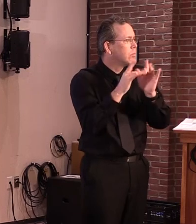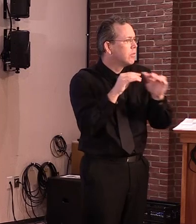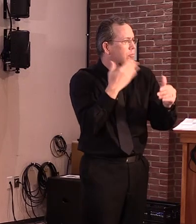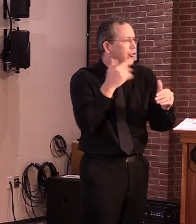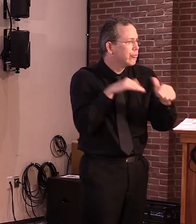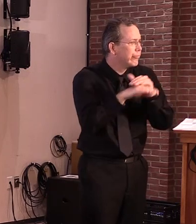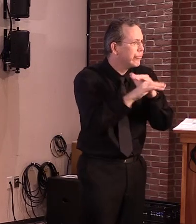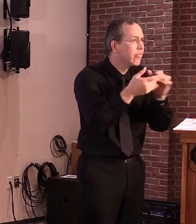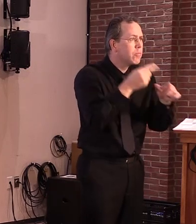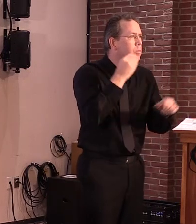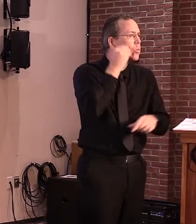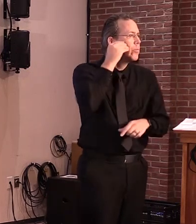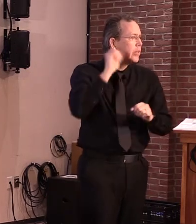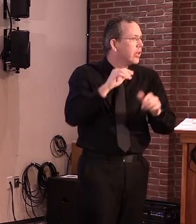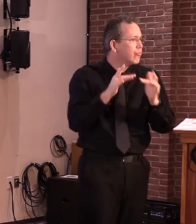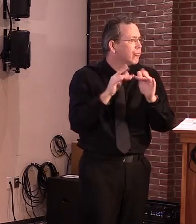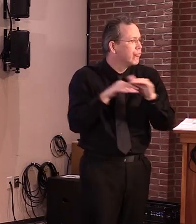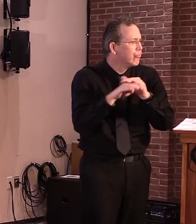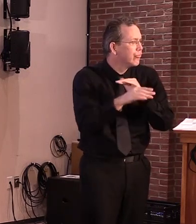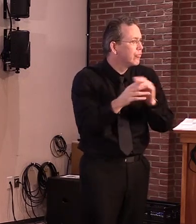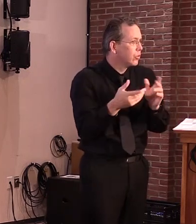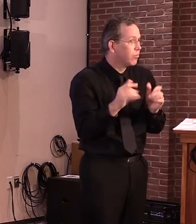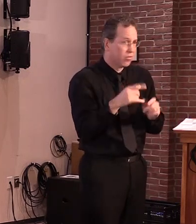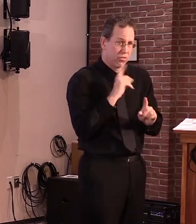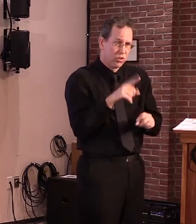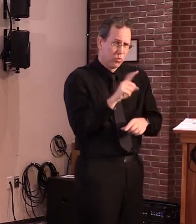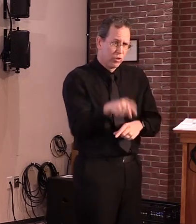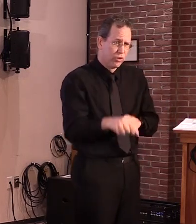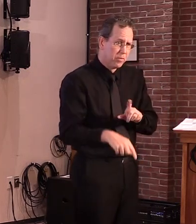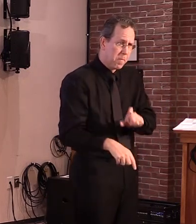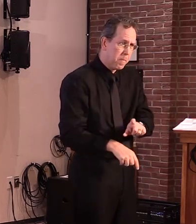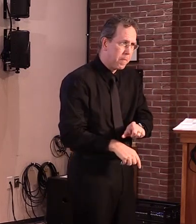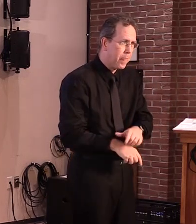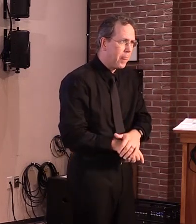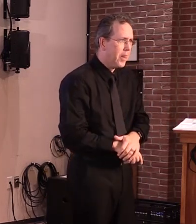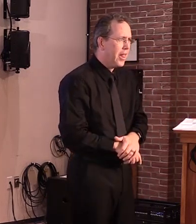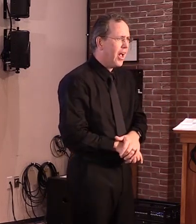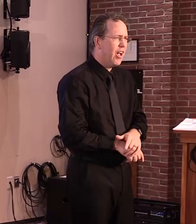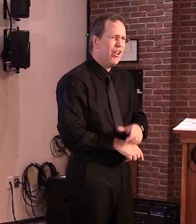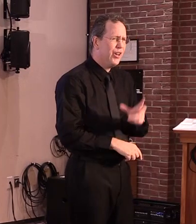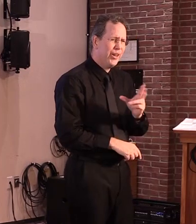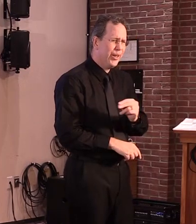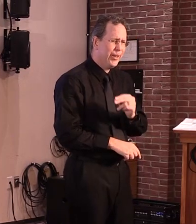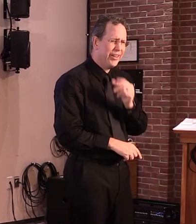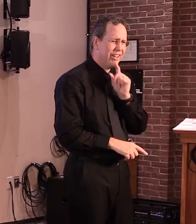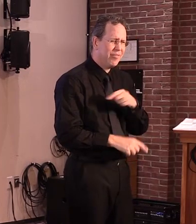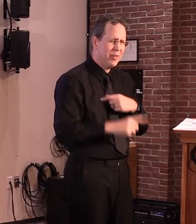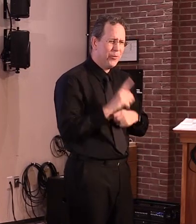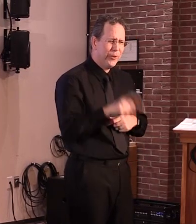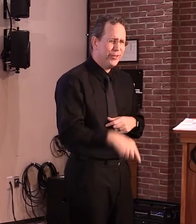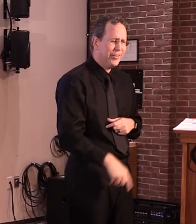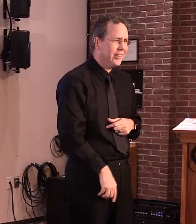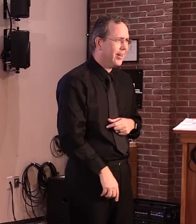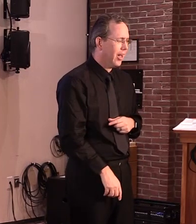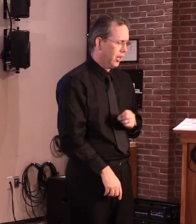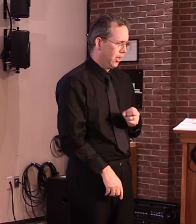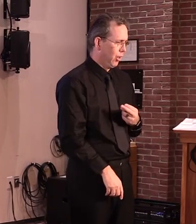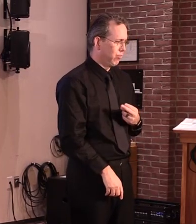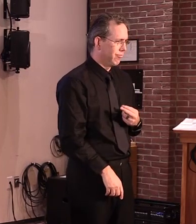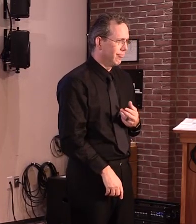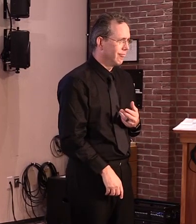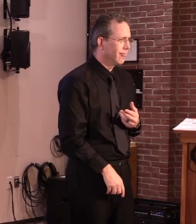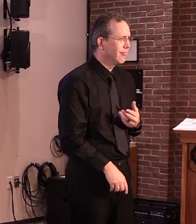Did I answer your question, Joe? Well, I guess I know we're